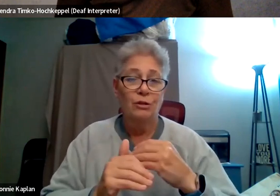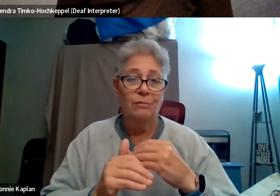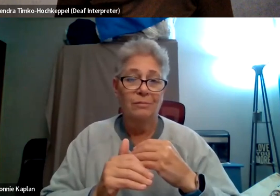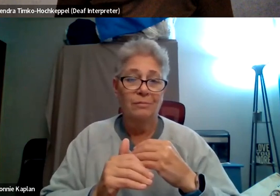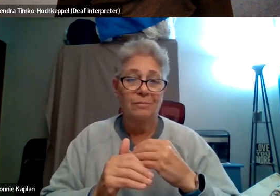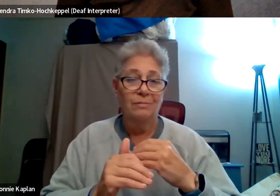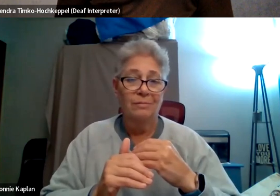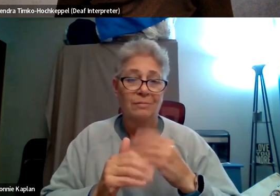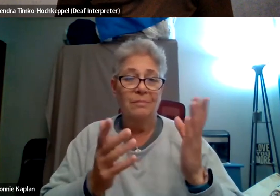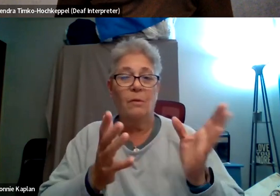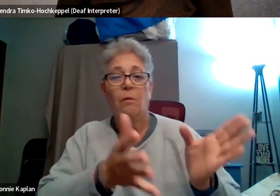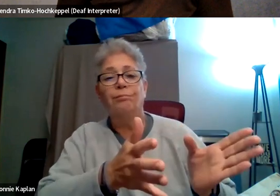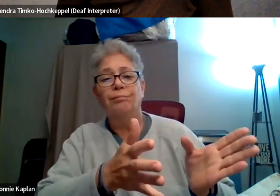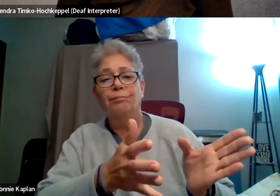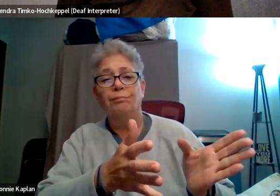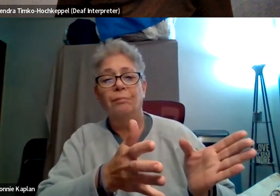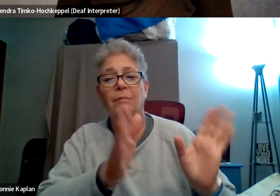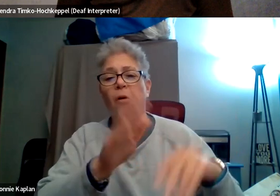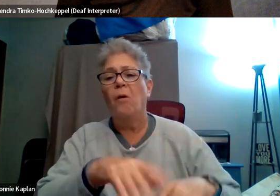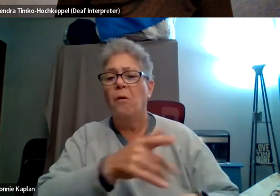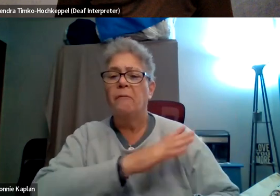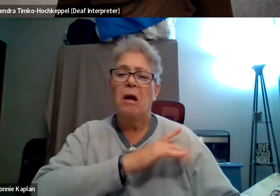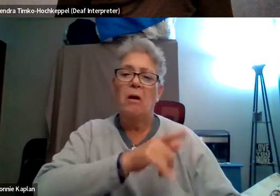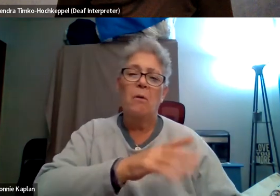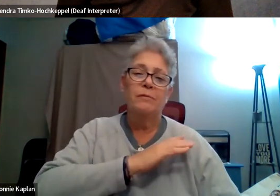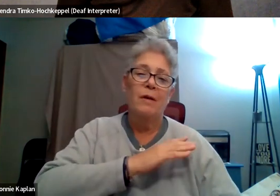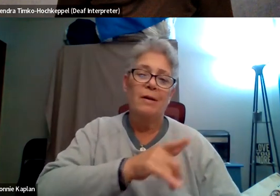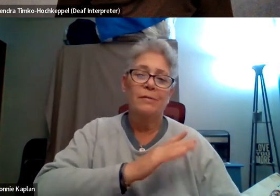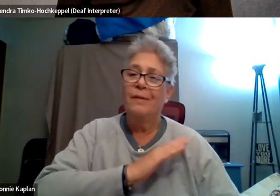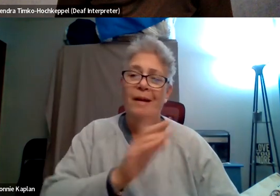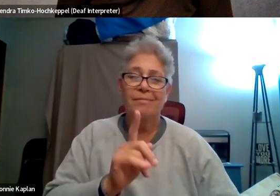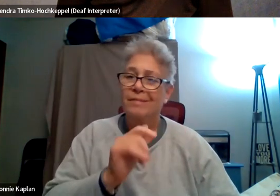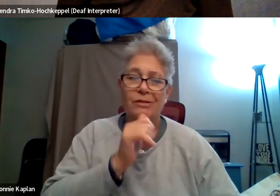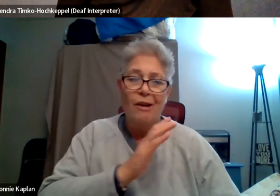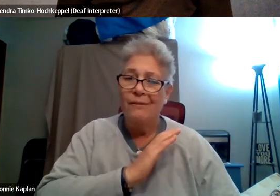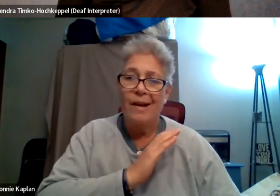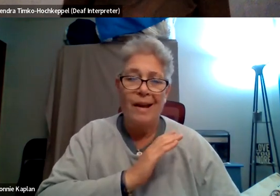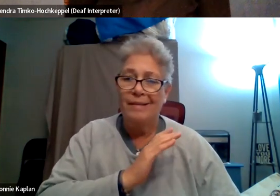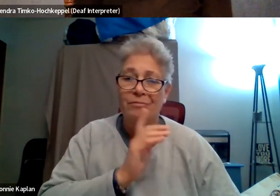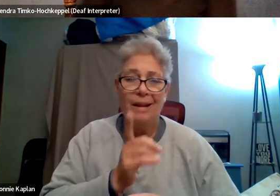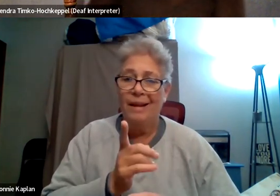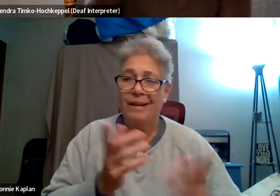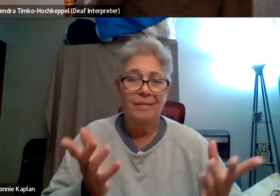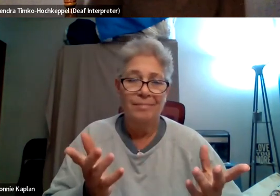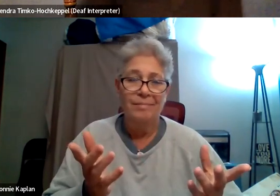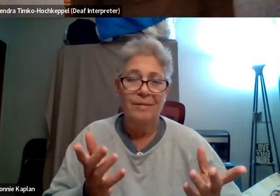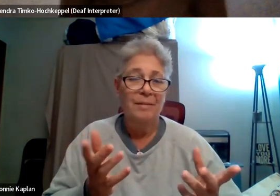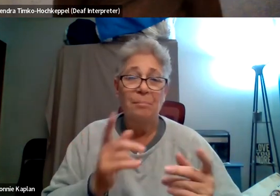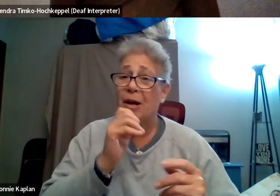and procedure. So it kind of just sits there and say, oh, we have a policy for that. It's fine. The procedure's fine, but it's not fine. Honestly,